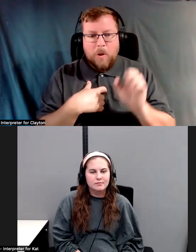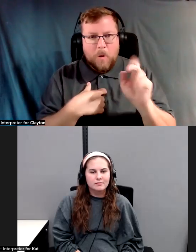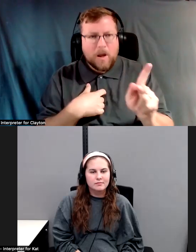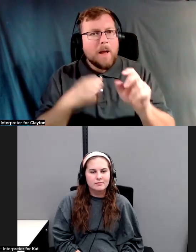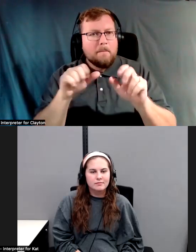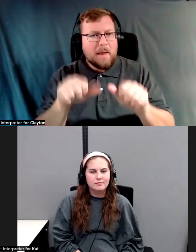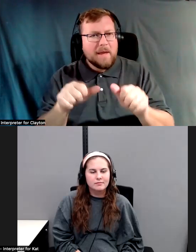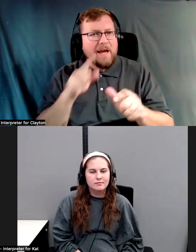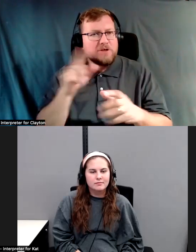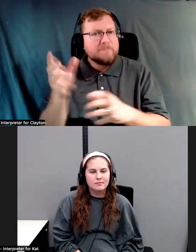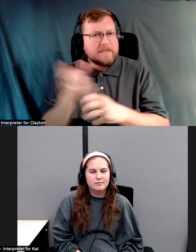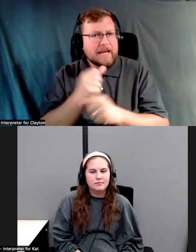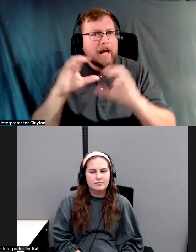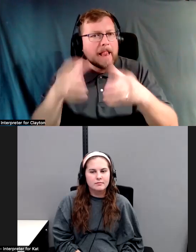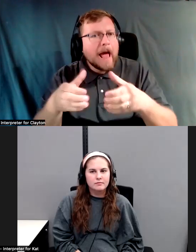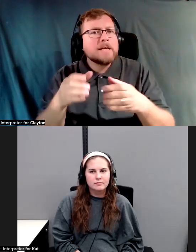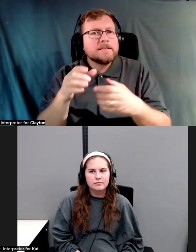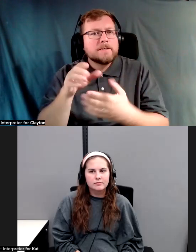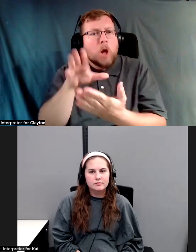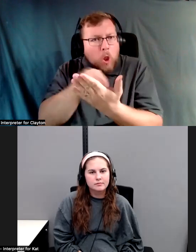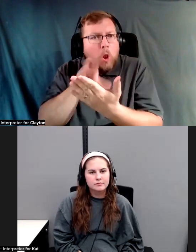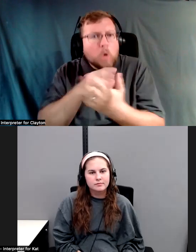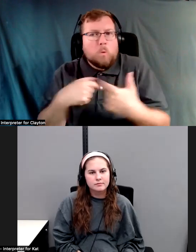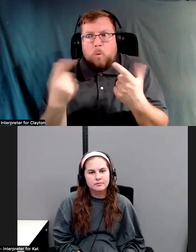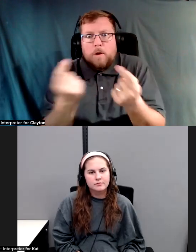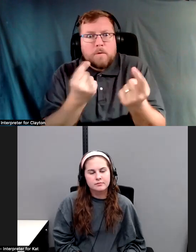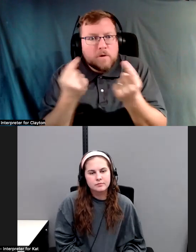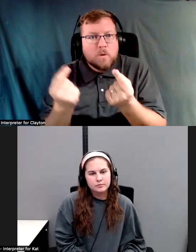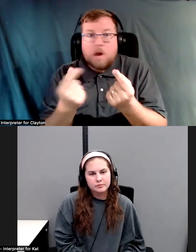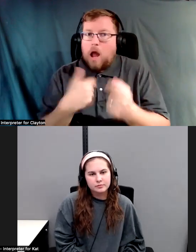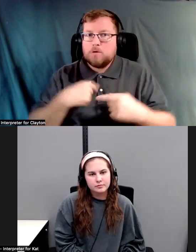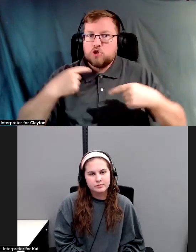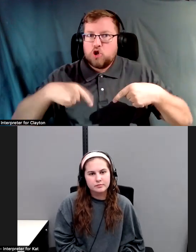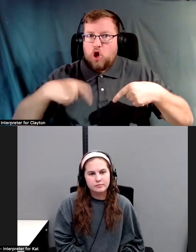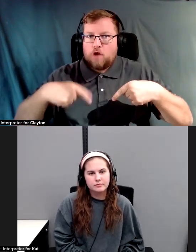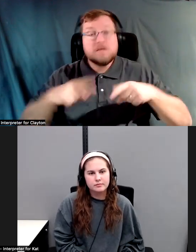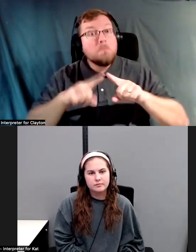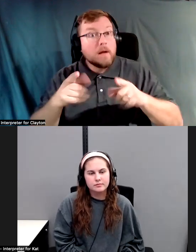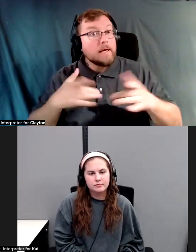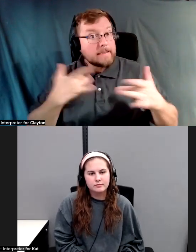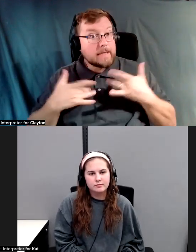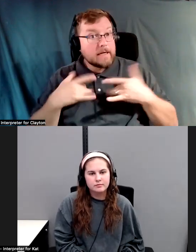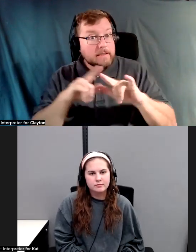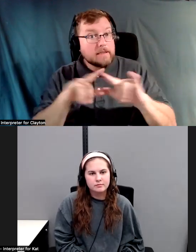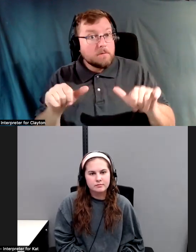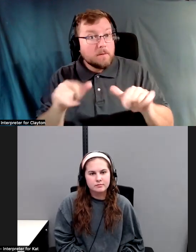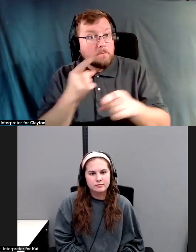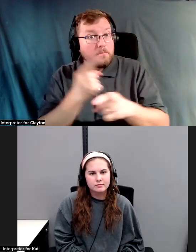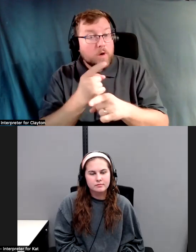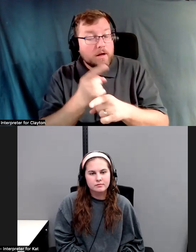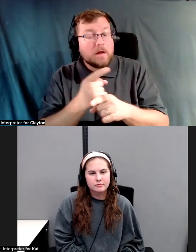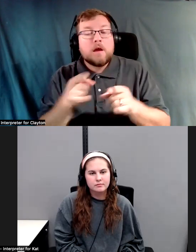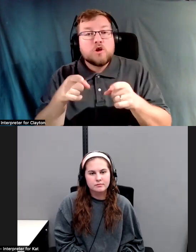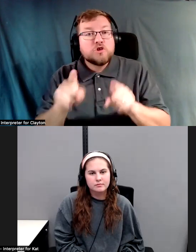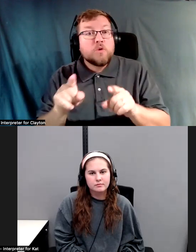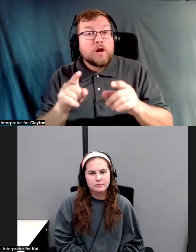a class and try to learn actually what to do here, because I was very nervous but kind of excited about it as well. And then during the commercial